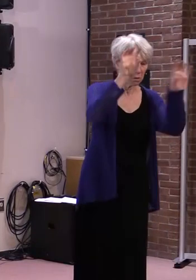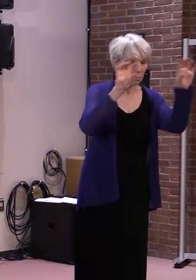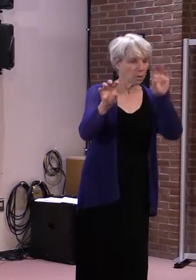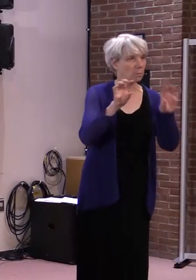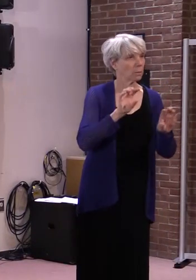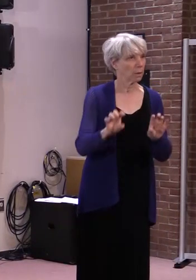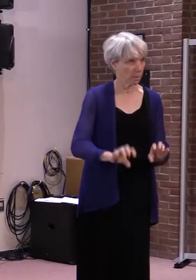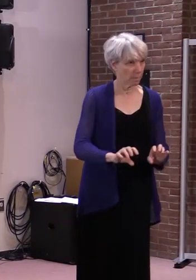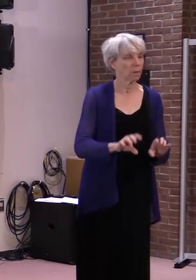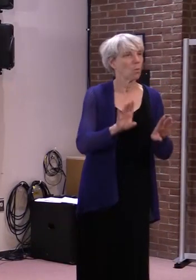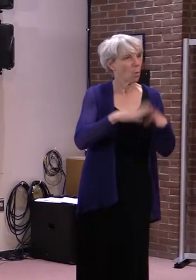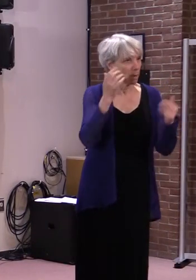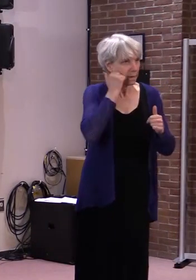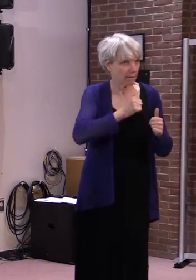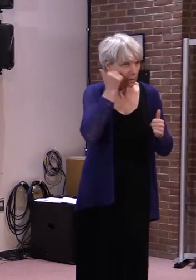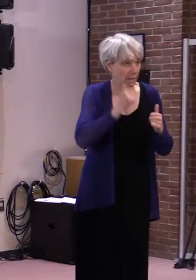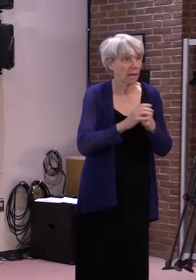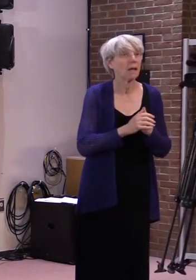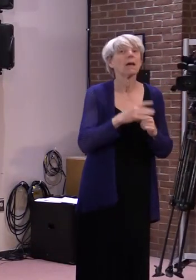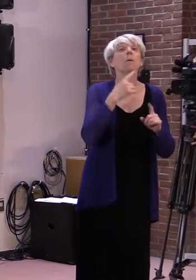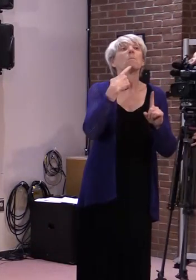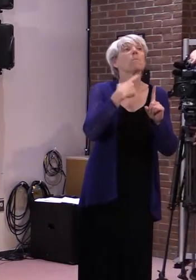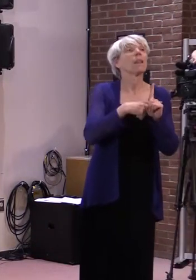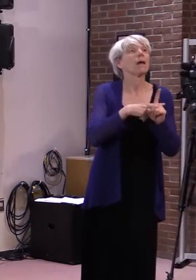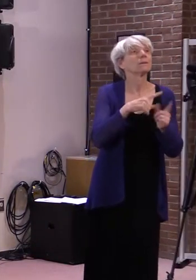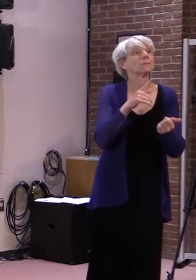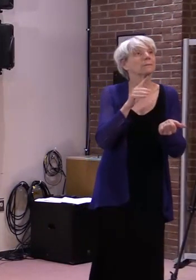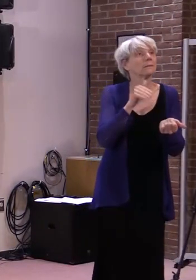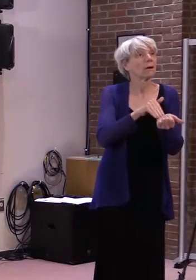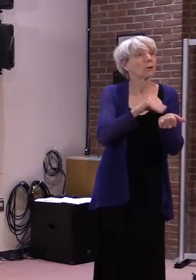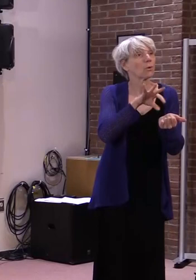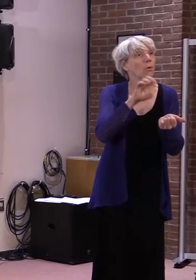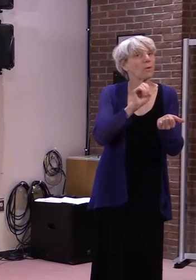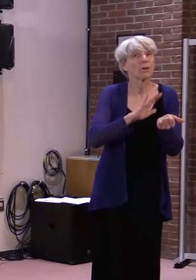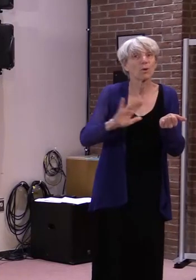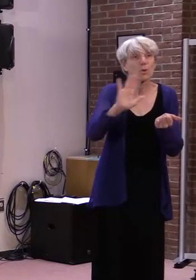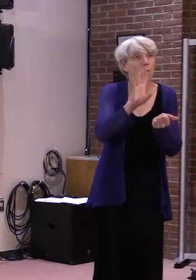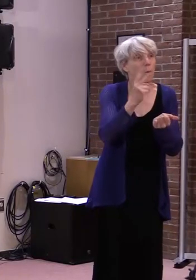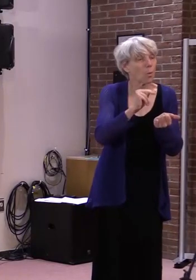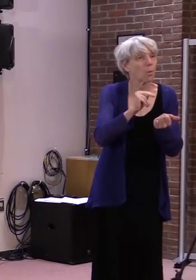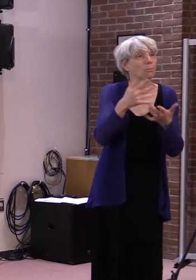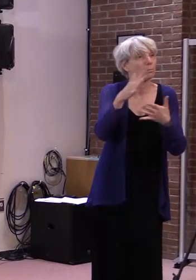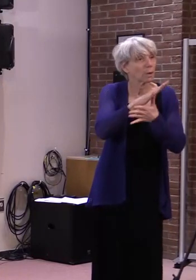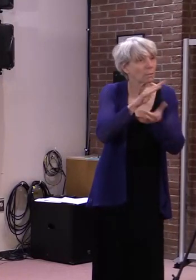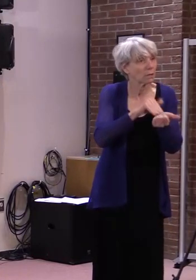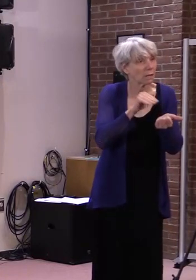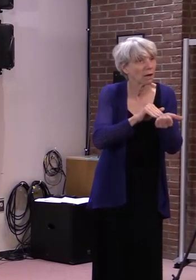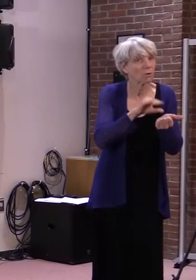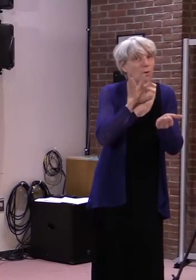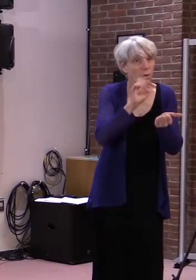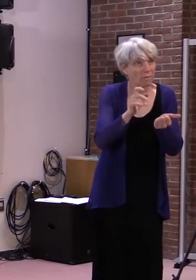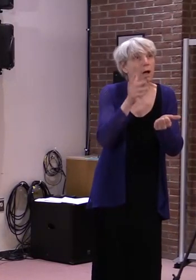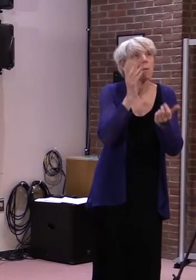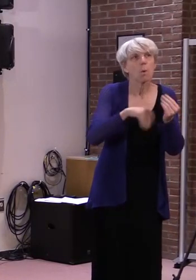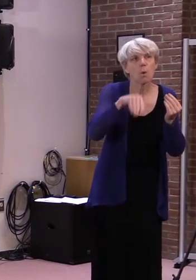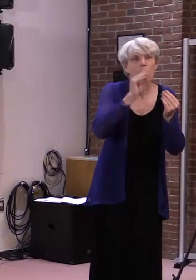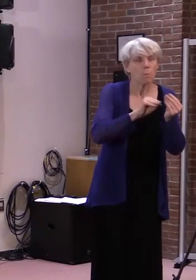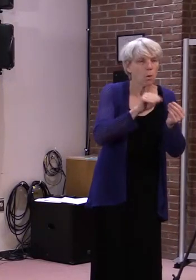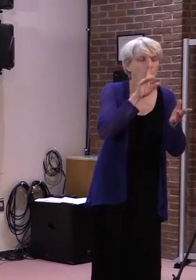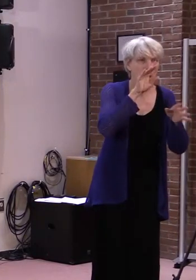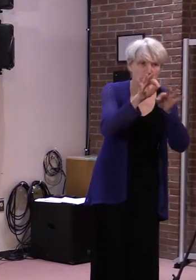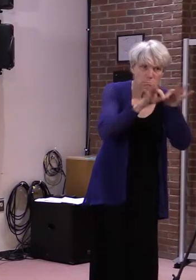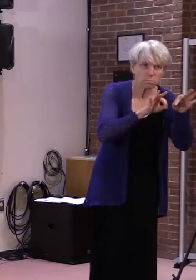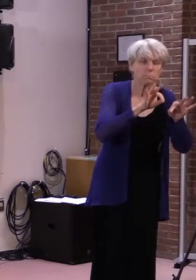day we are qualifying and adding more primary care offices to administer vaccines. And of course, we'll continue